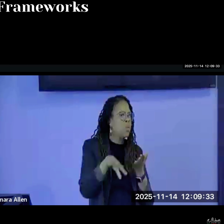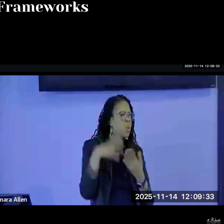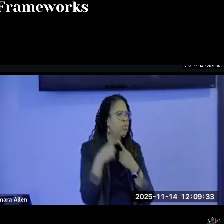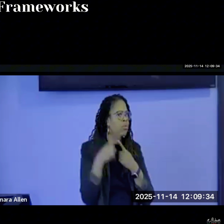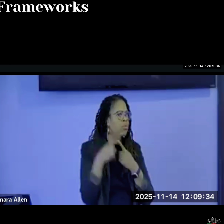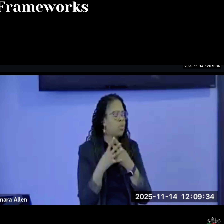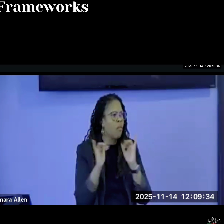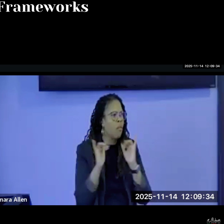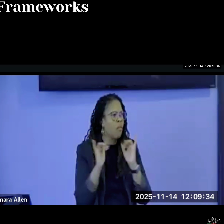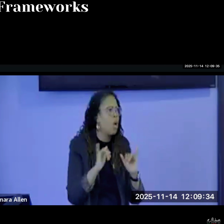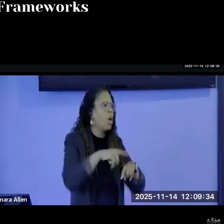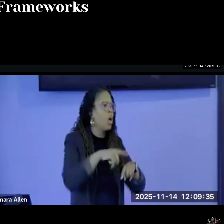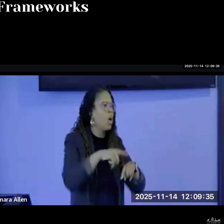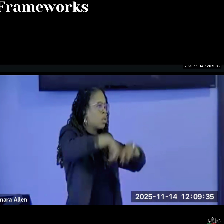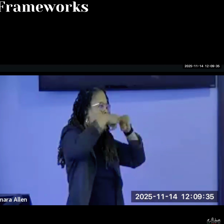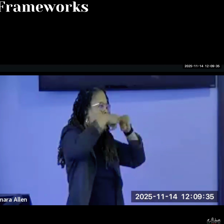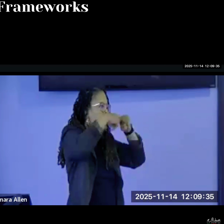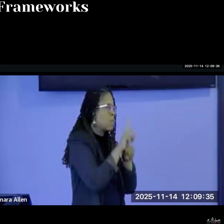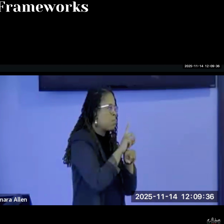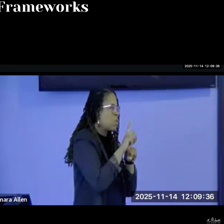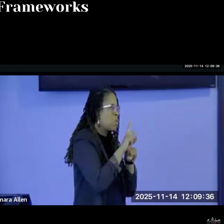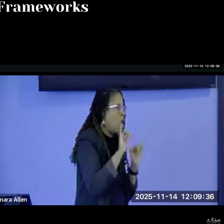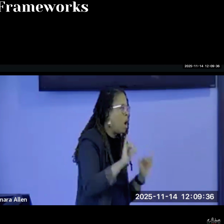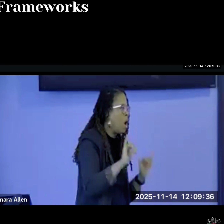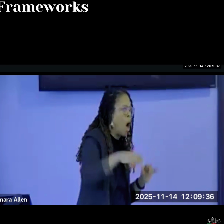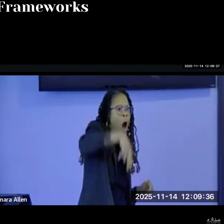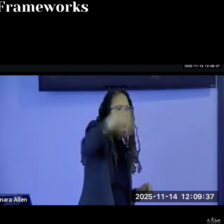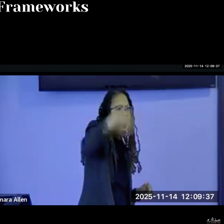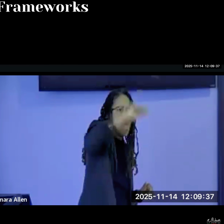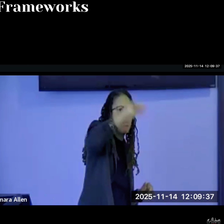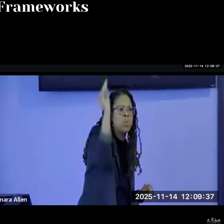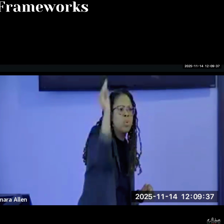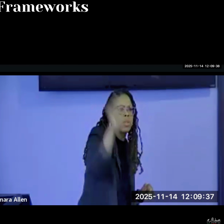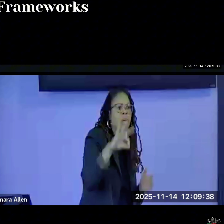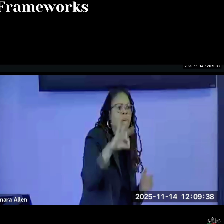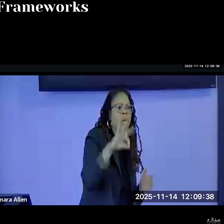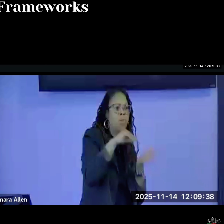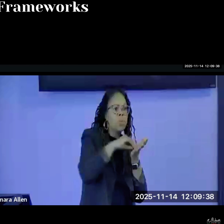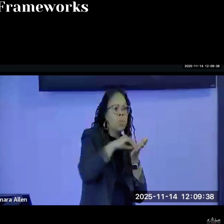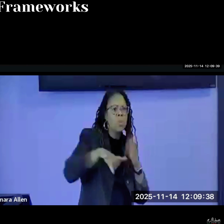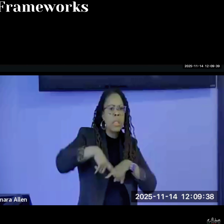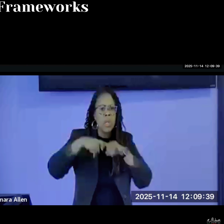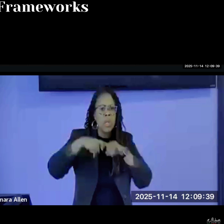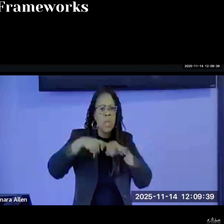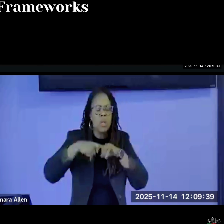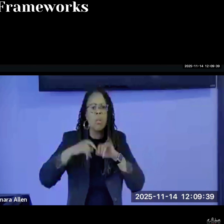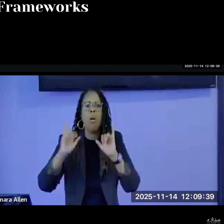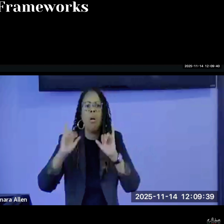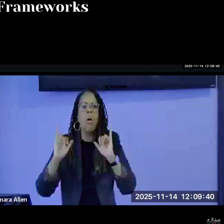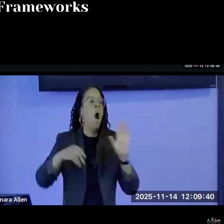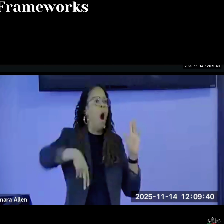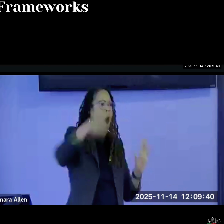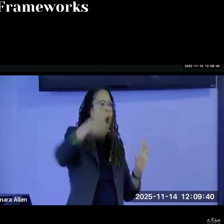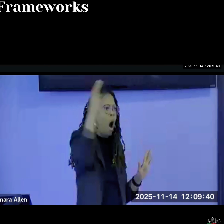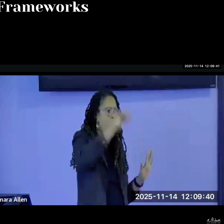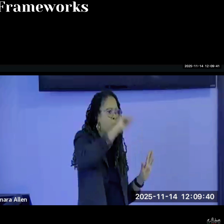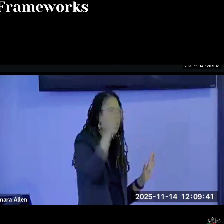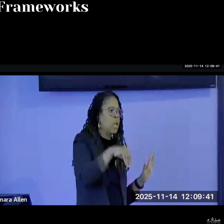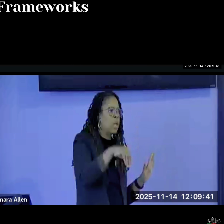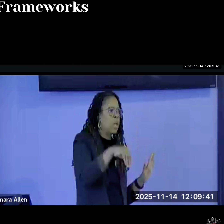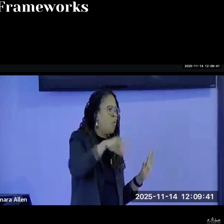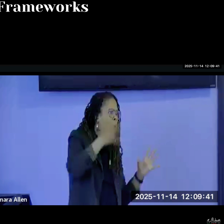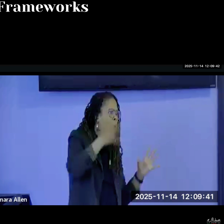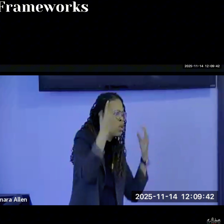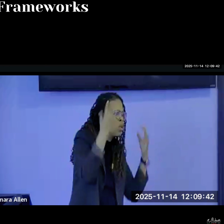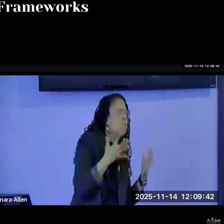that school-to-prison pipeline for Black students. And there's this high percent of students are suspended who are Black,